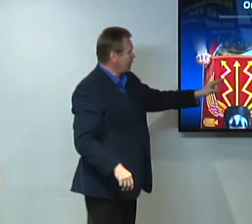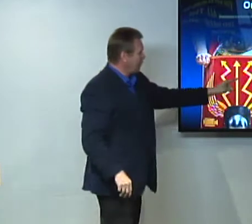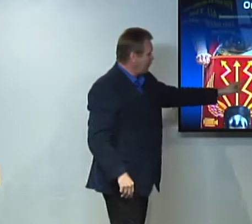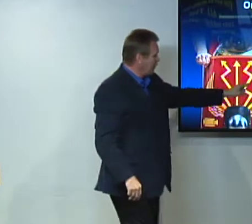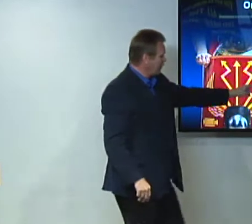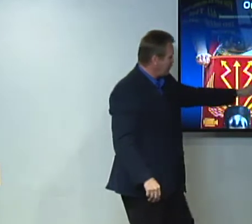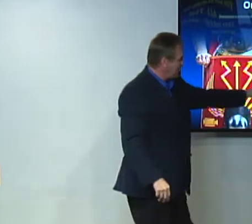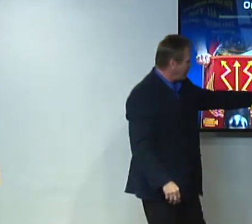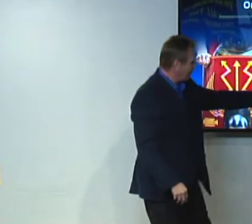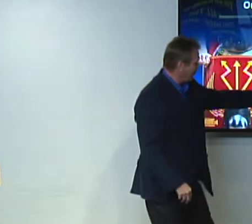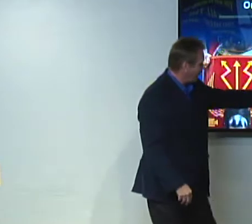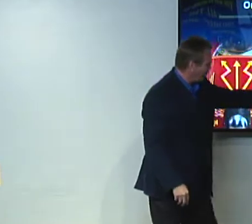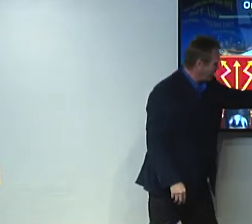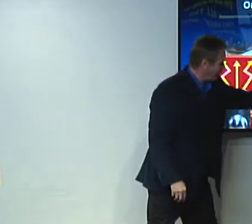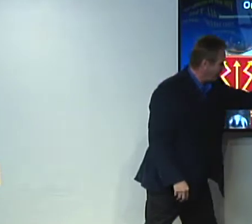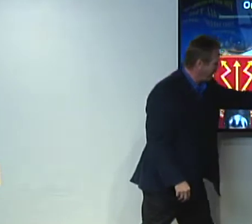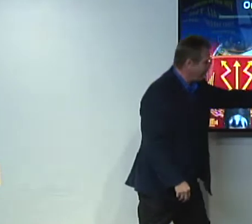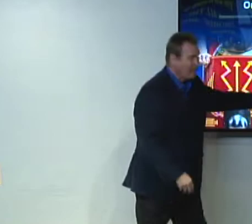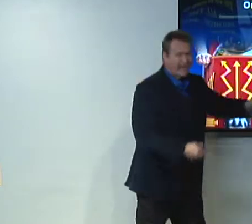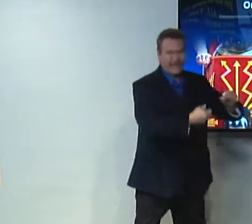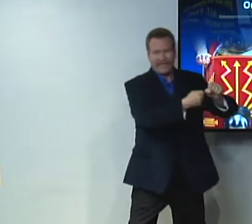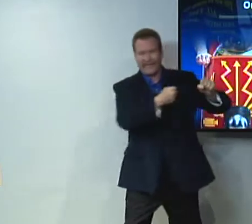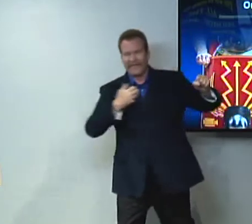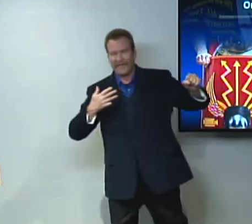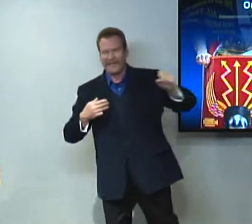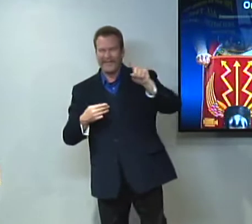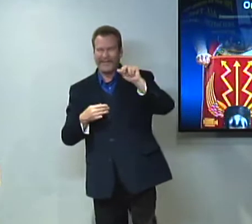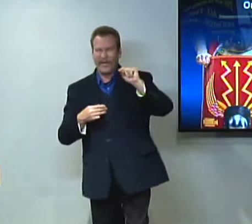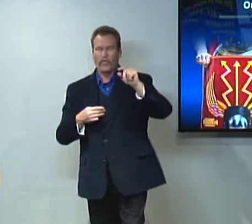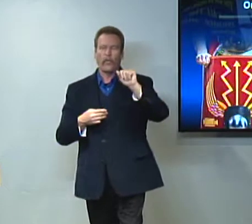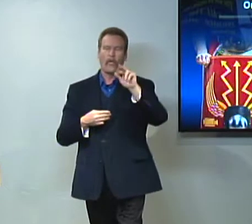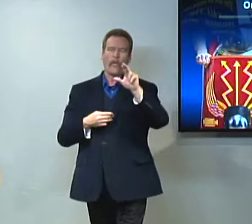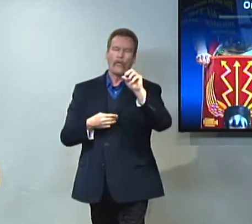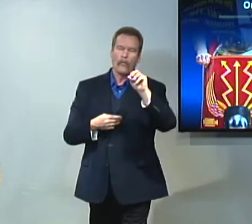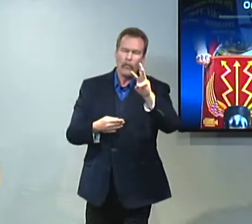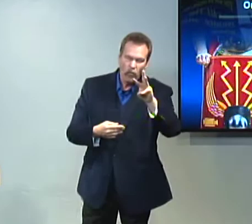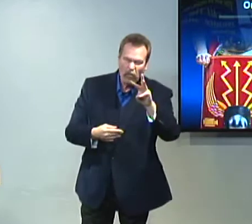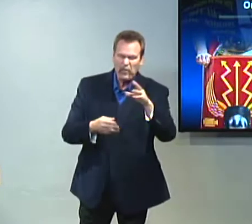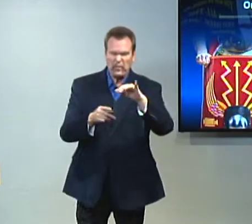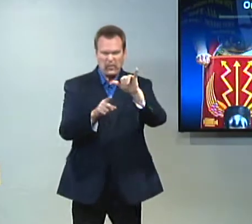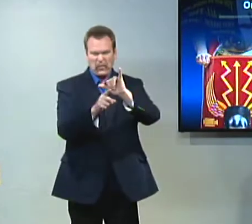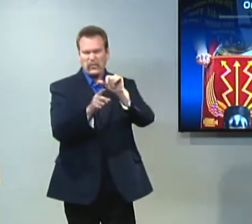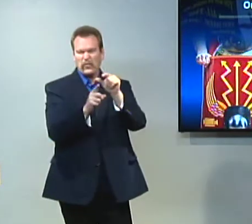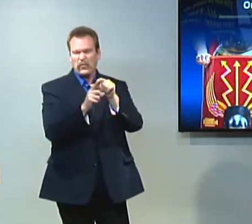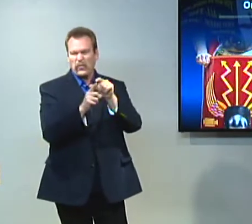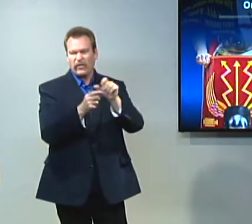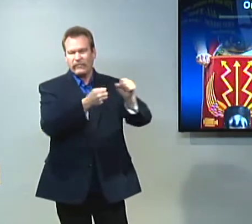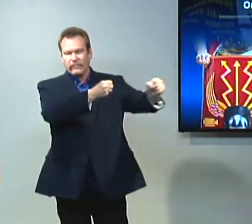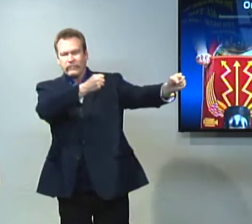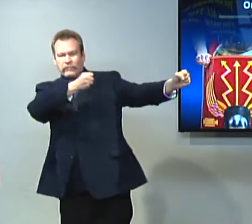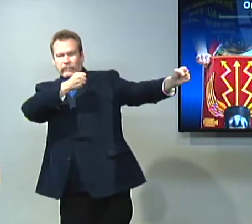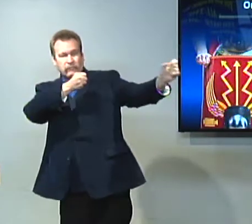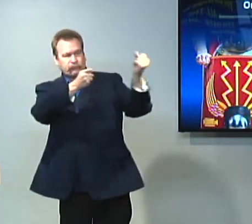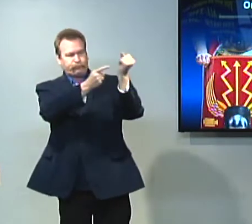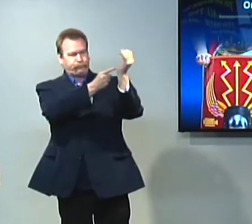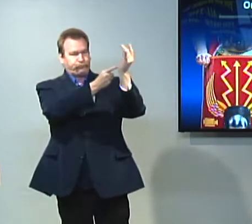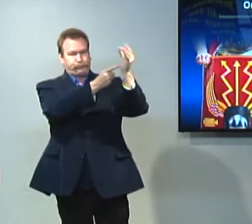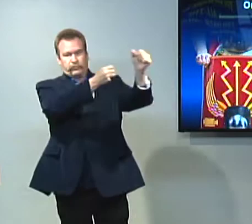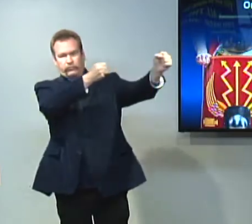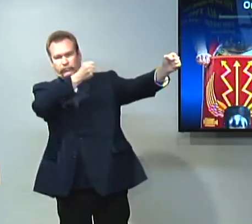time refers to, look at this picture right here of the arrow of the crossbow with the arrow in it,